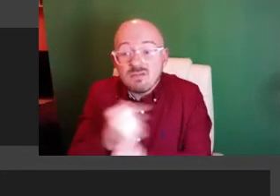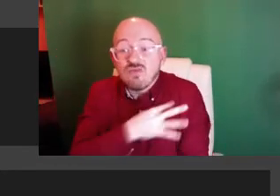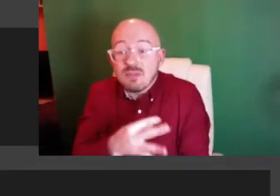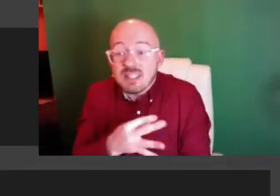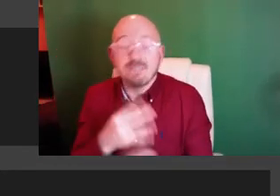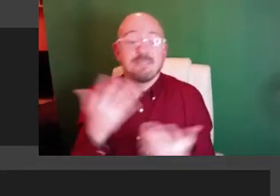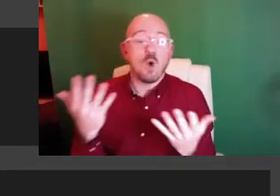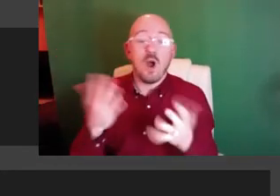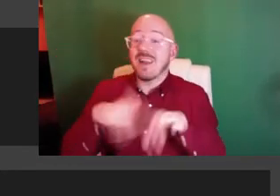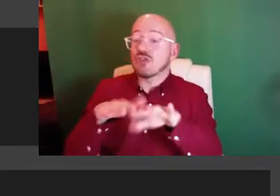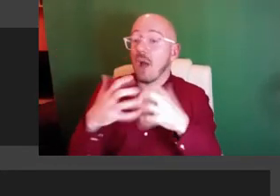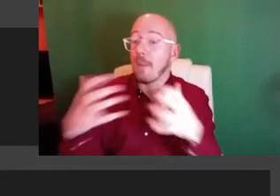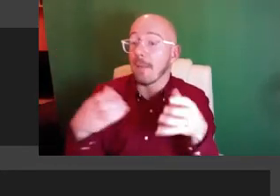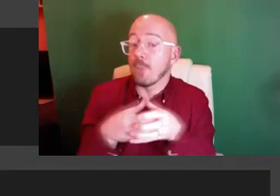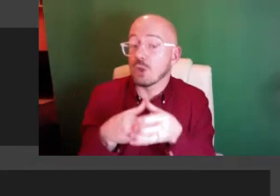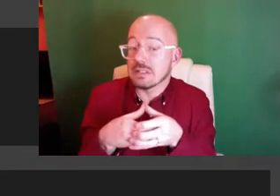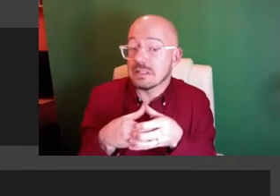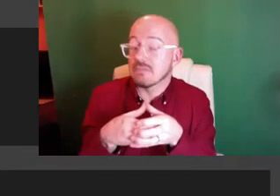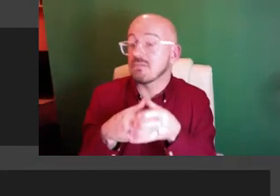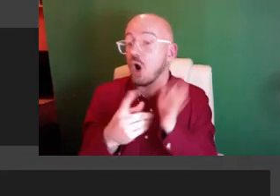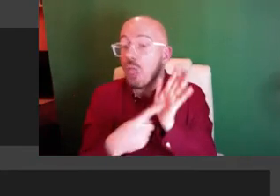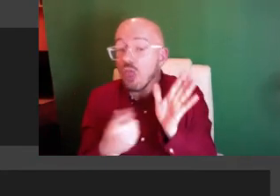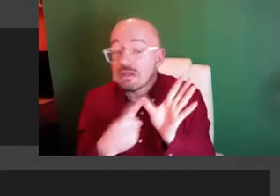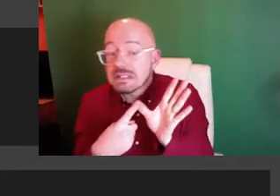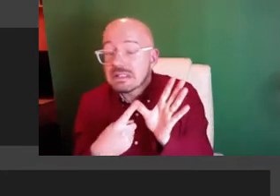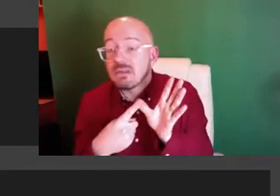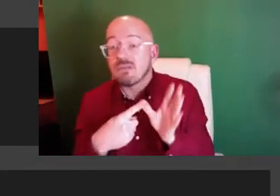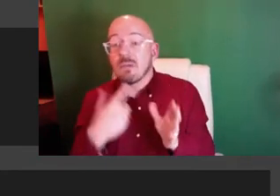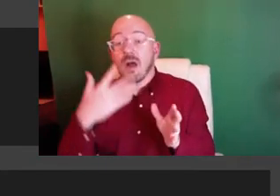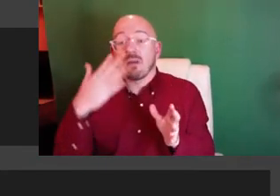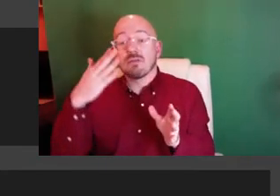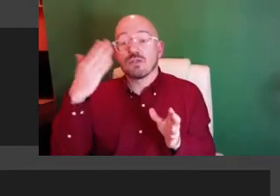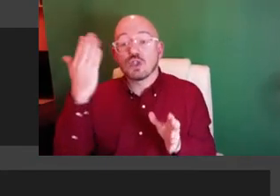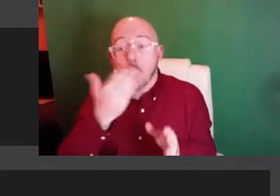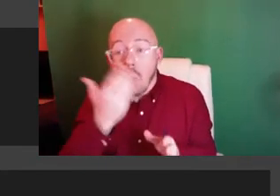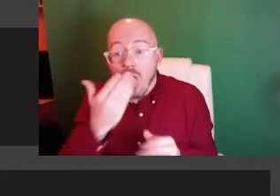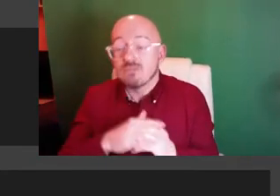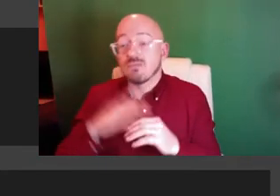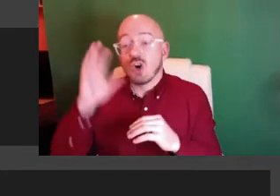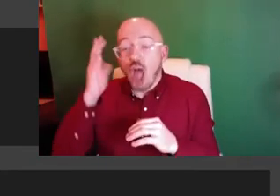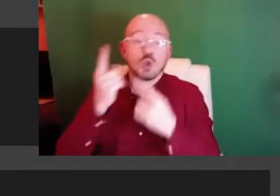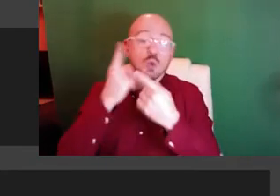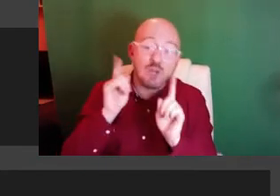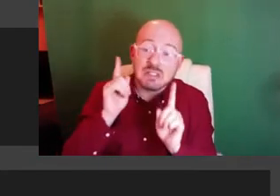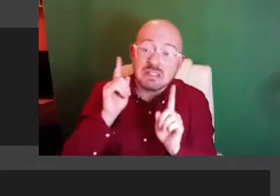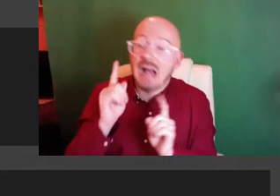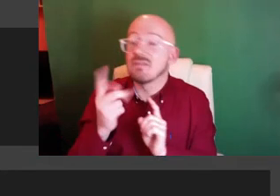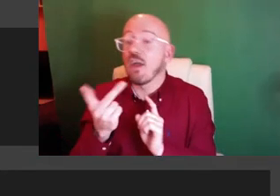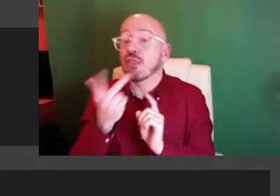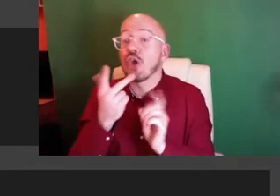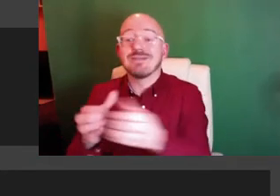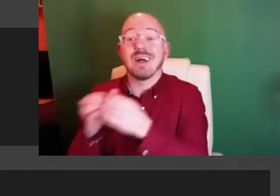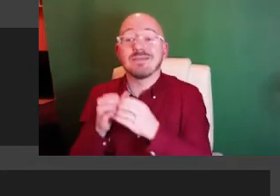stakeholders but only 18 interviews conducted. And these were with people in Wales and in Scotland, in government, national